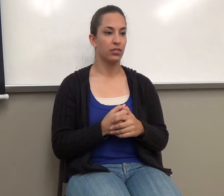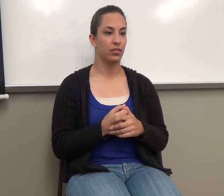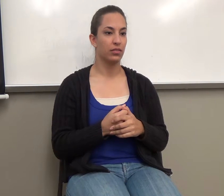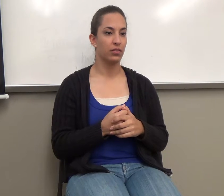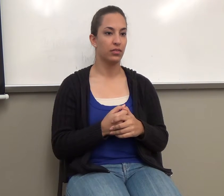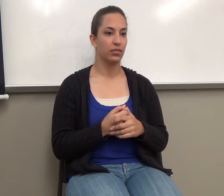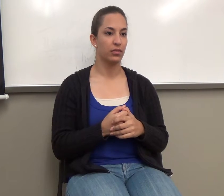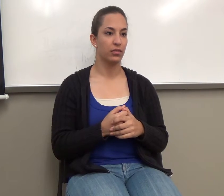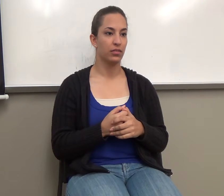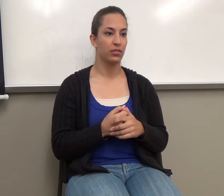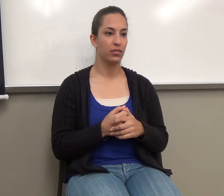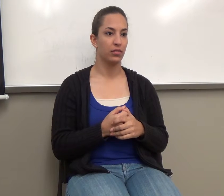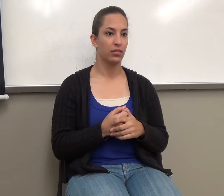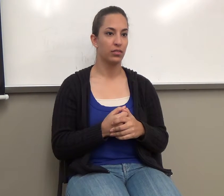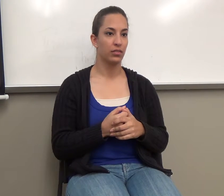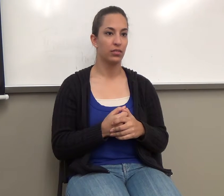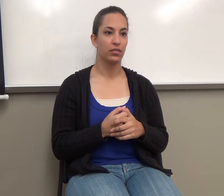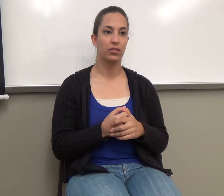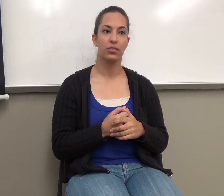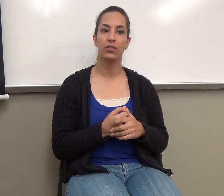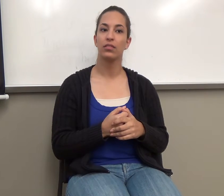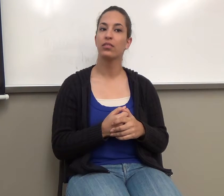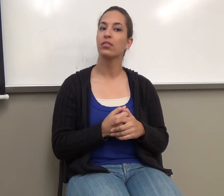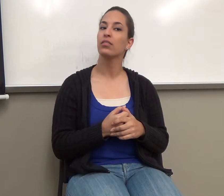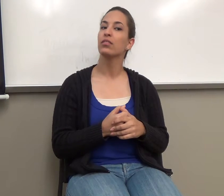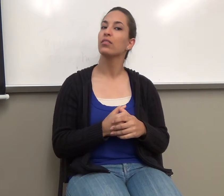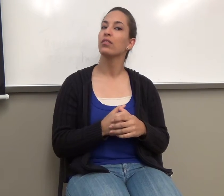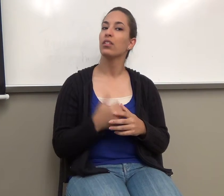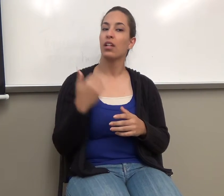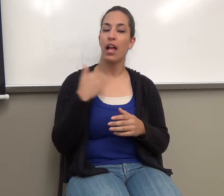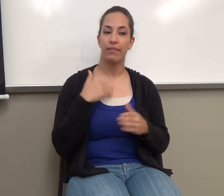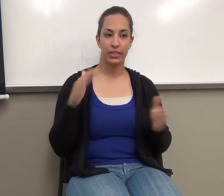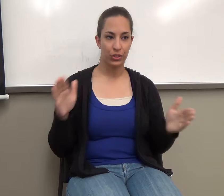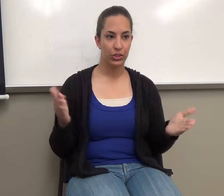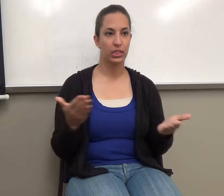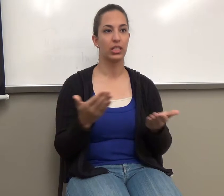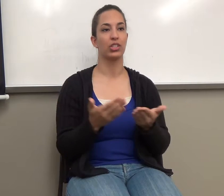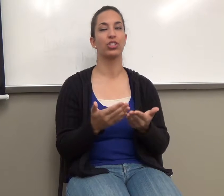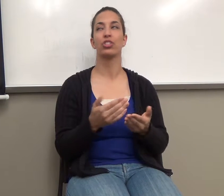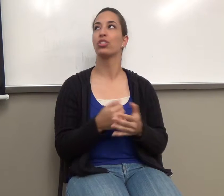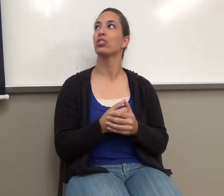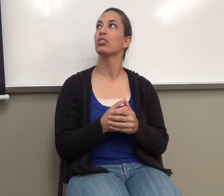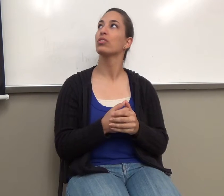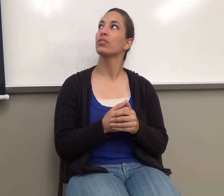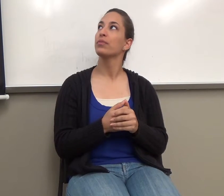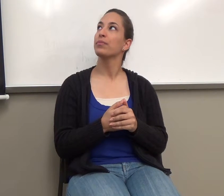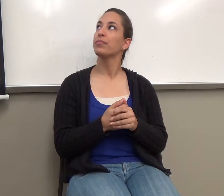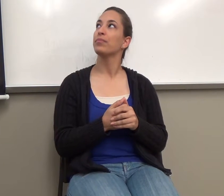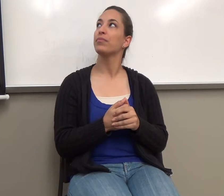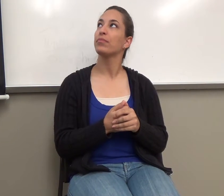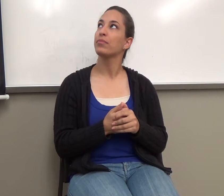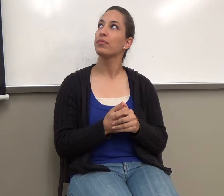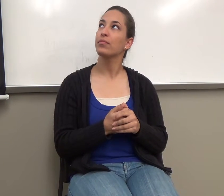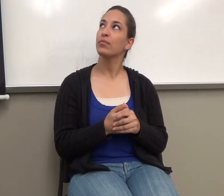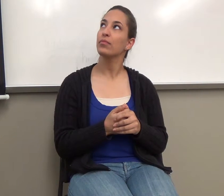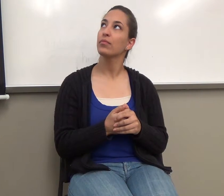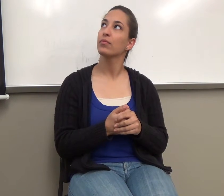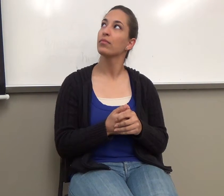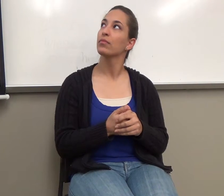is you have an introduction. So I had you read the other book for just this part. But you can see